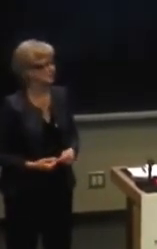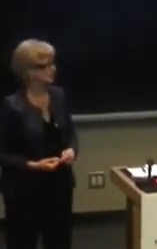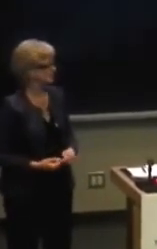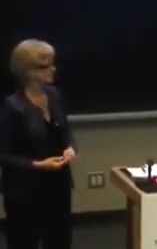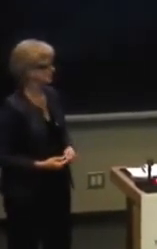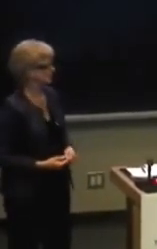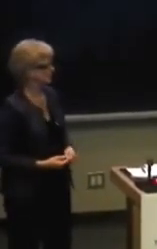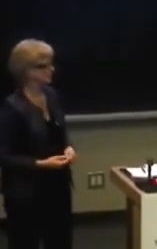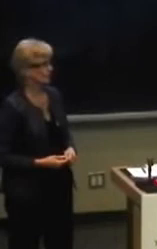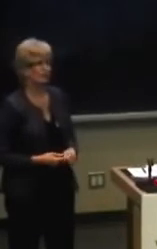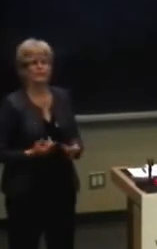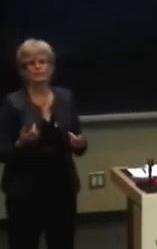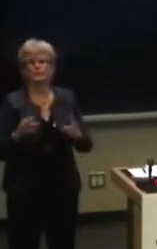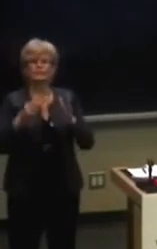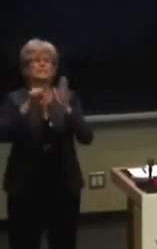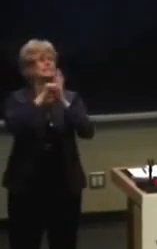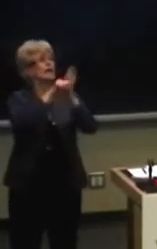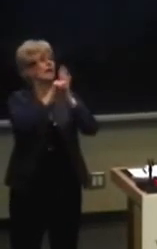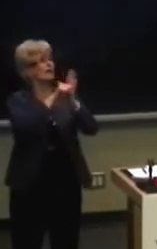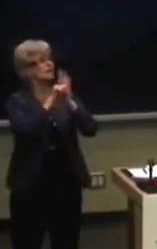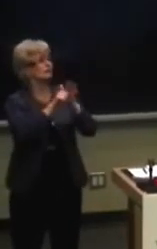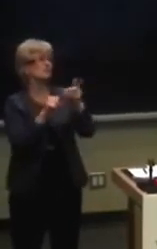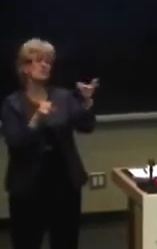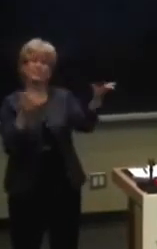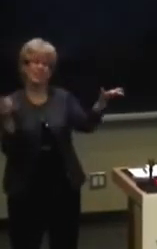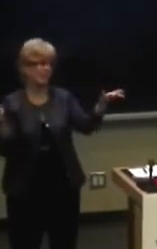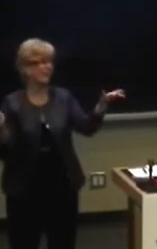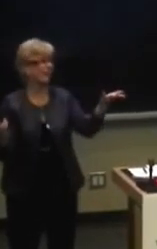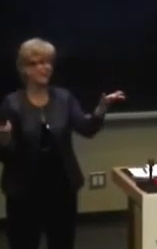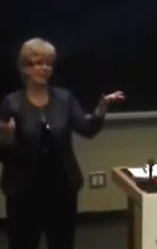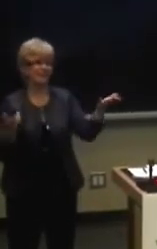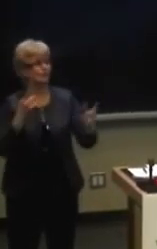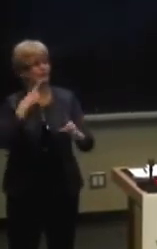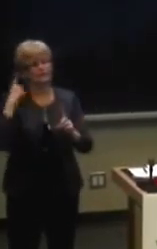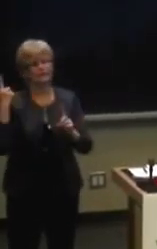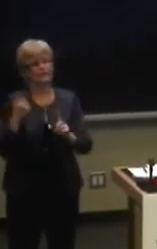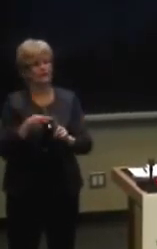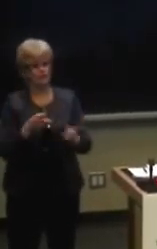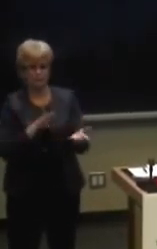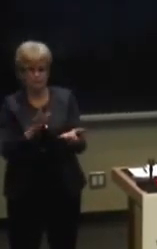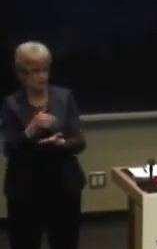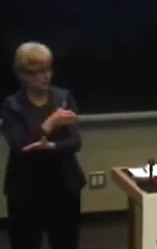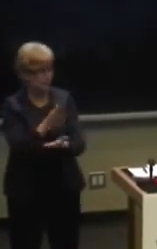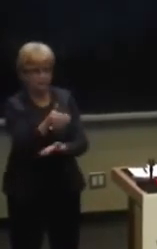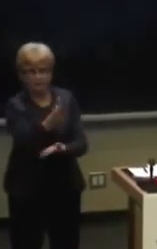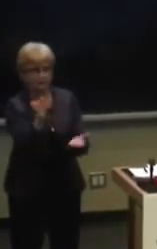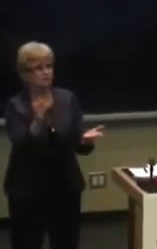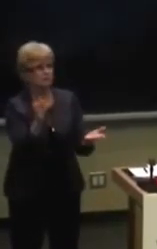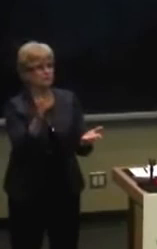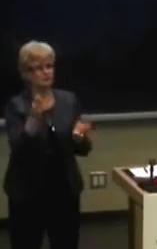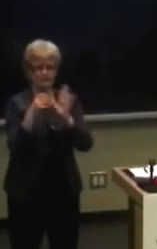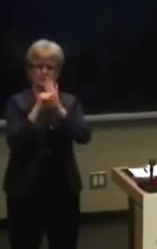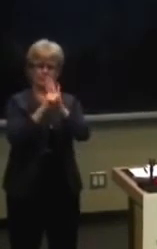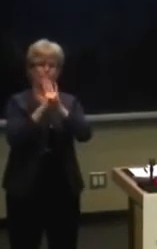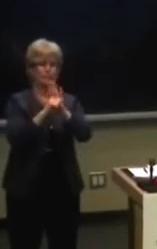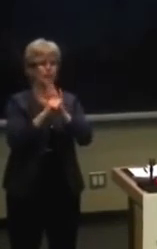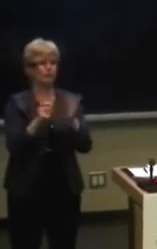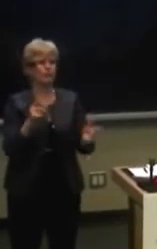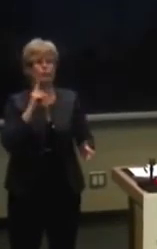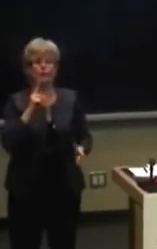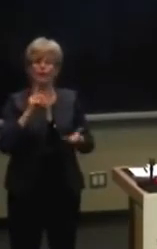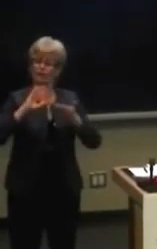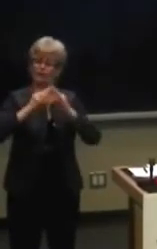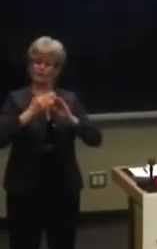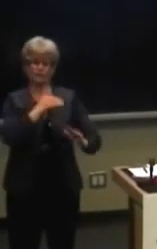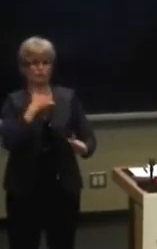And use of signage and symbols. Yeah, it comes back to wayfinding. It comes back actually to how diverse the city